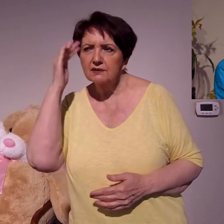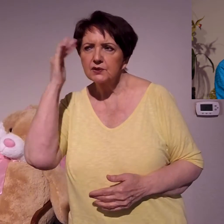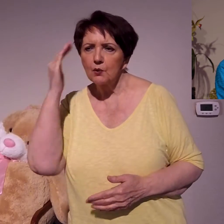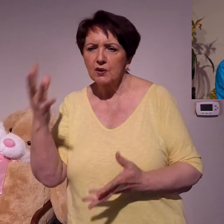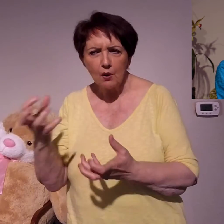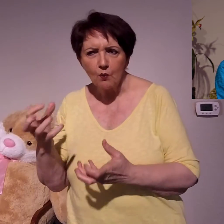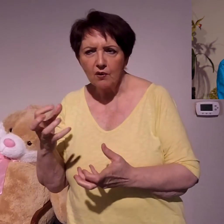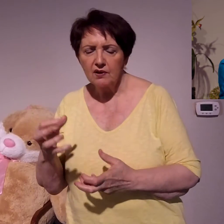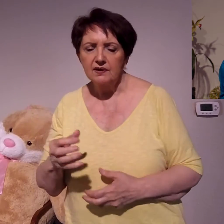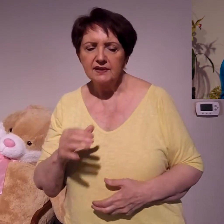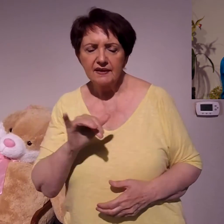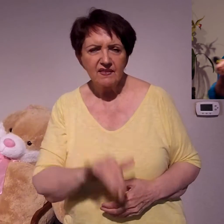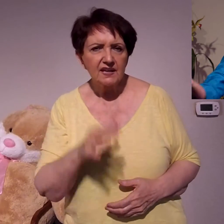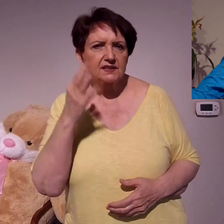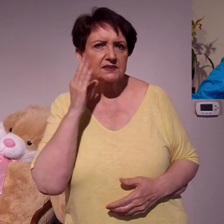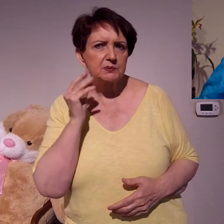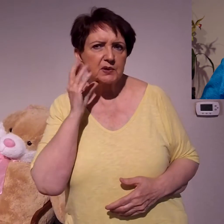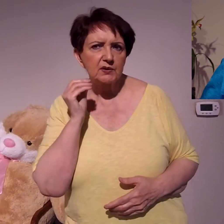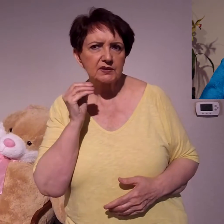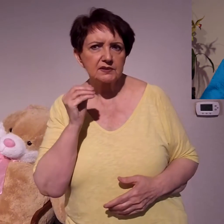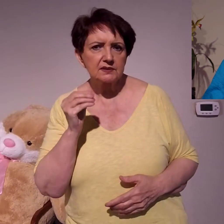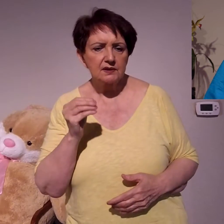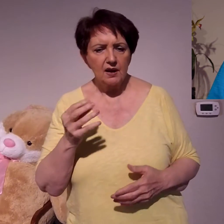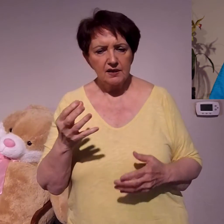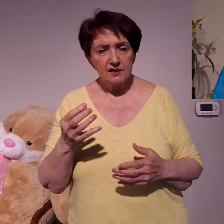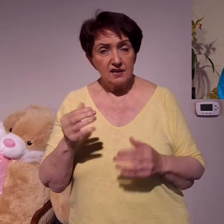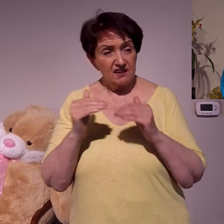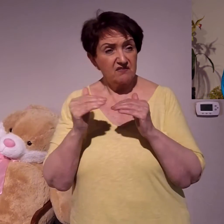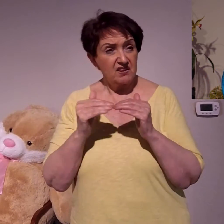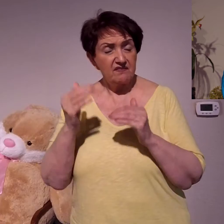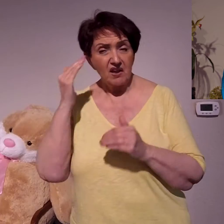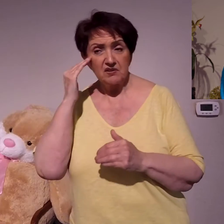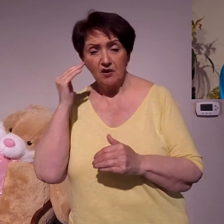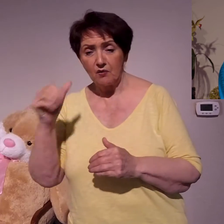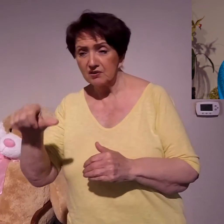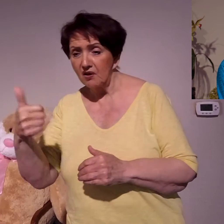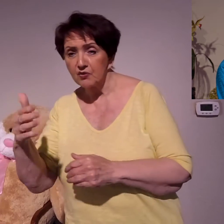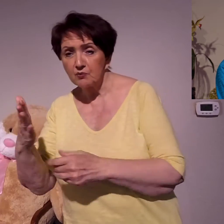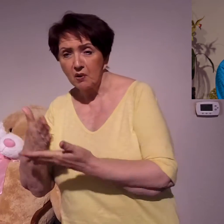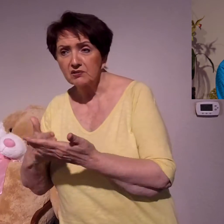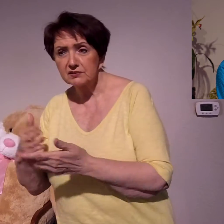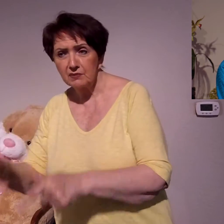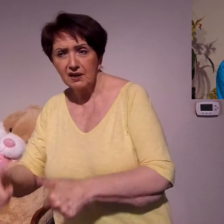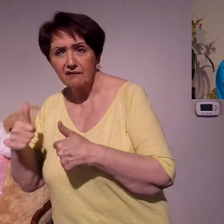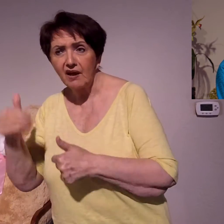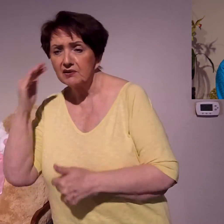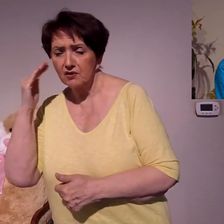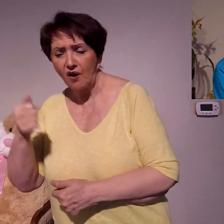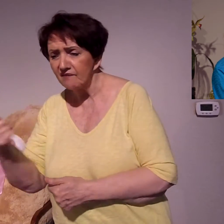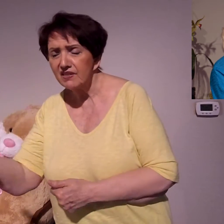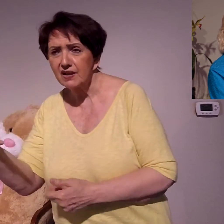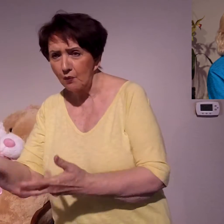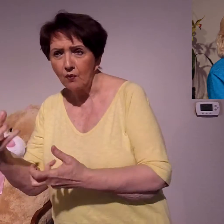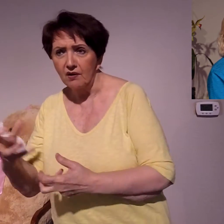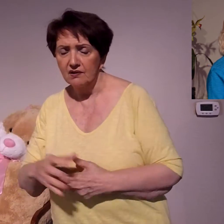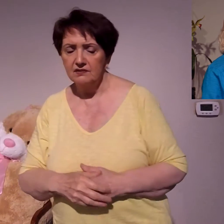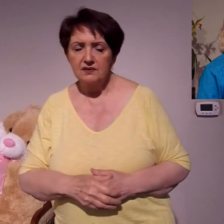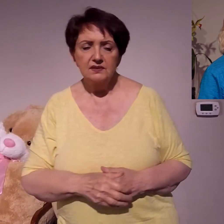that experience, even though I know what I want elsewhere in my life. And so how that shows